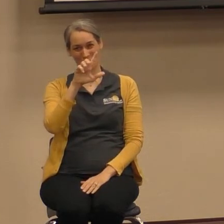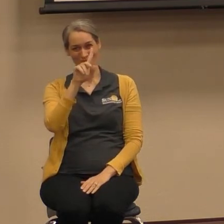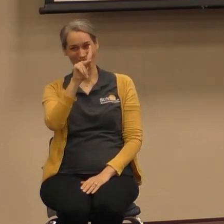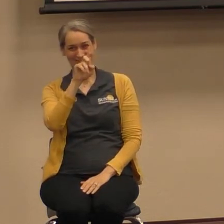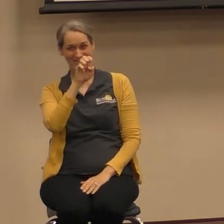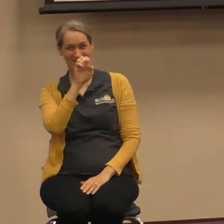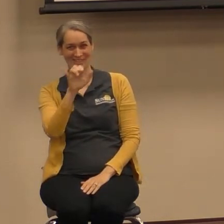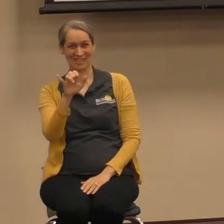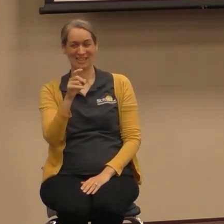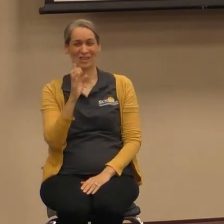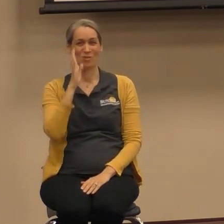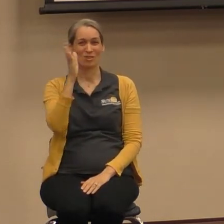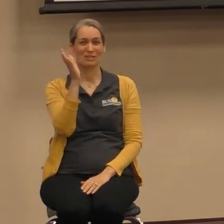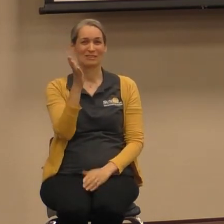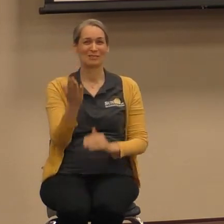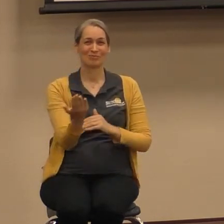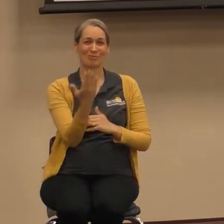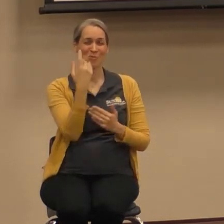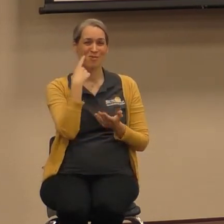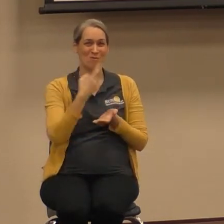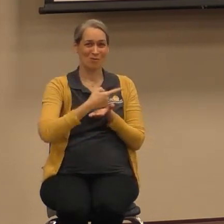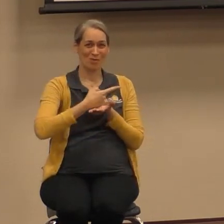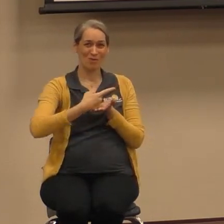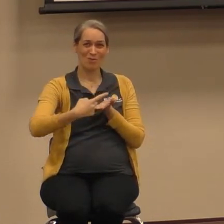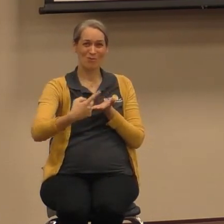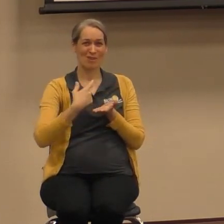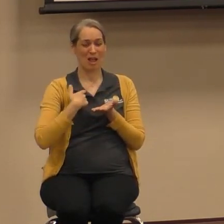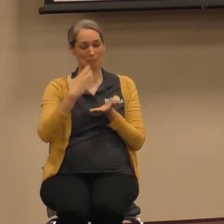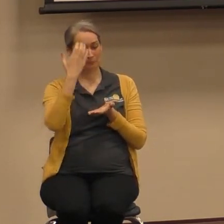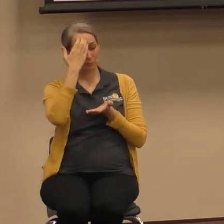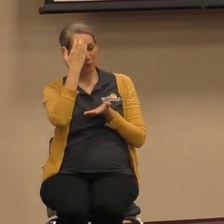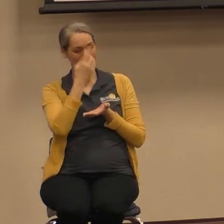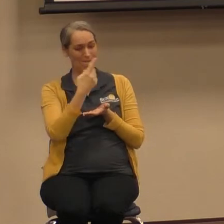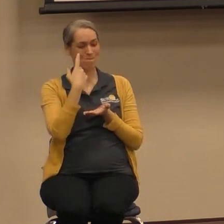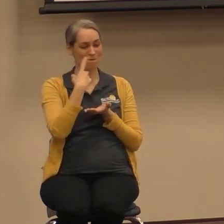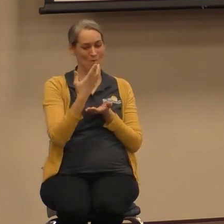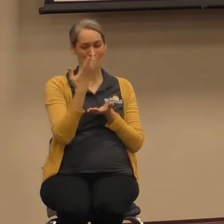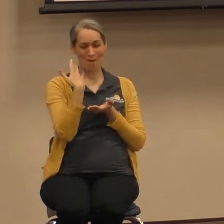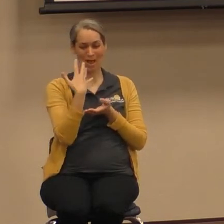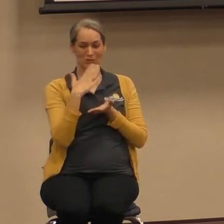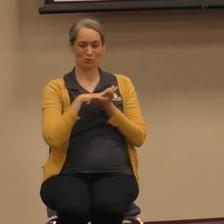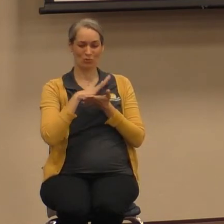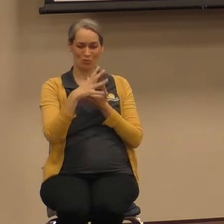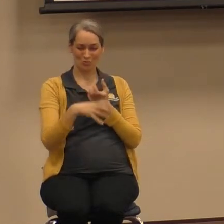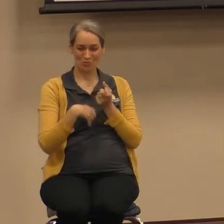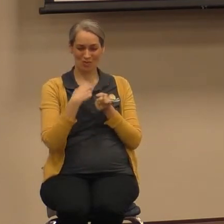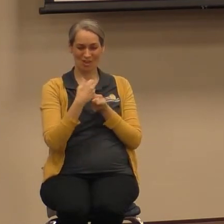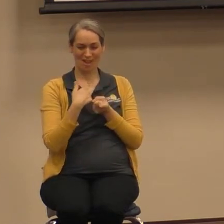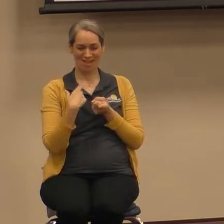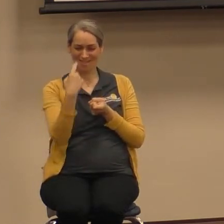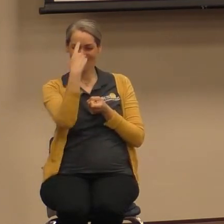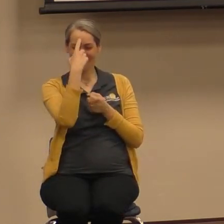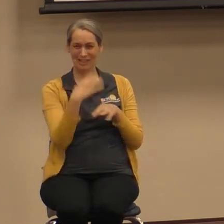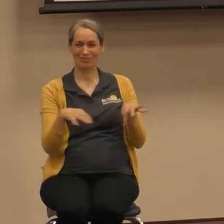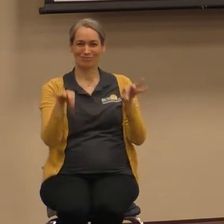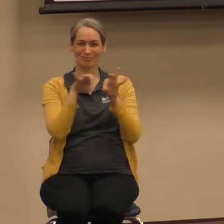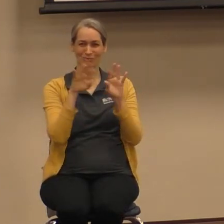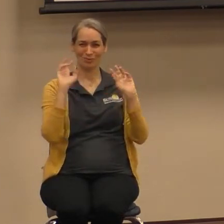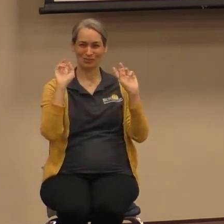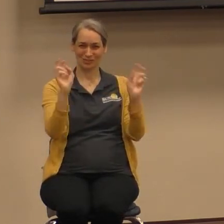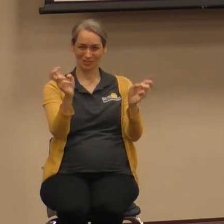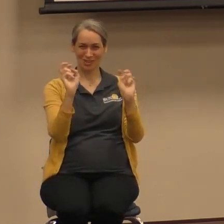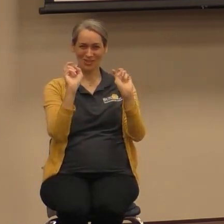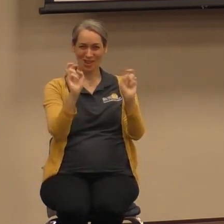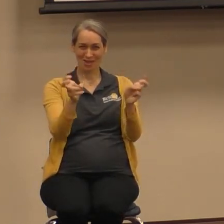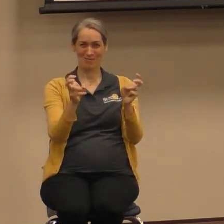and throughout this week for basically this last school year. And I think this is an important topic that he's going to